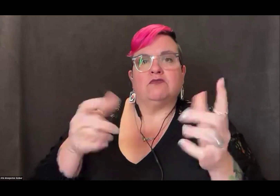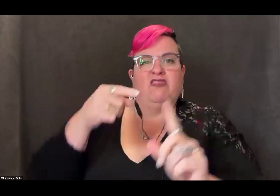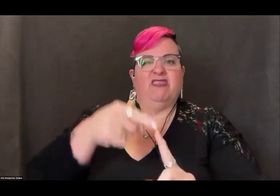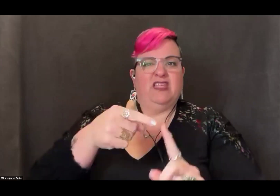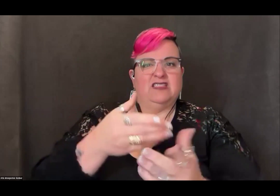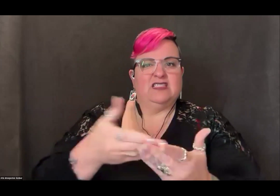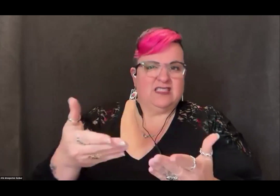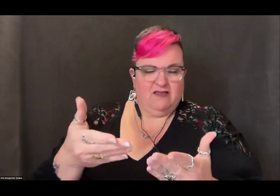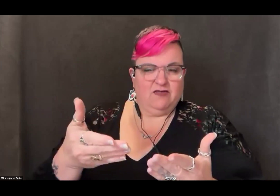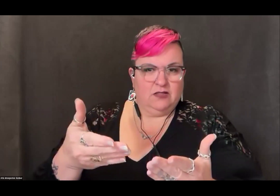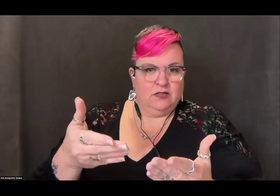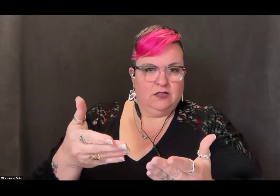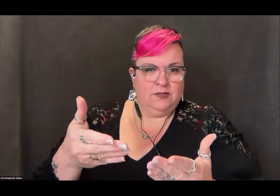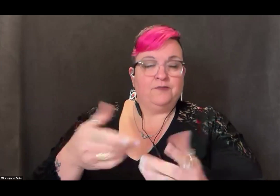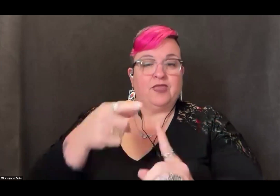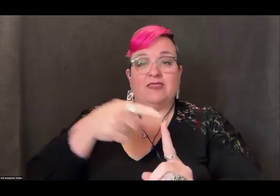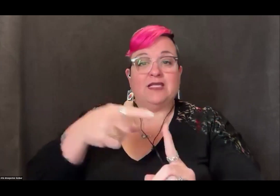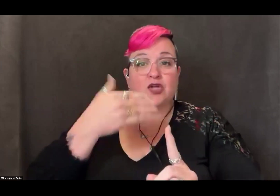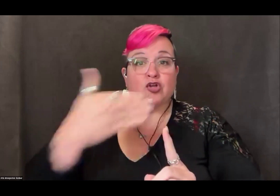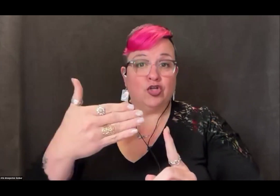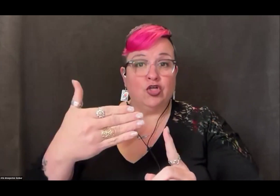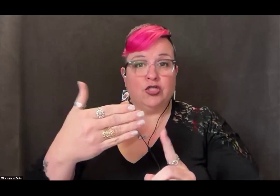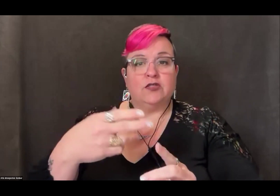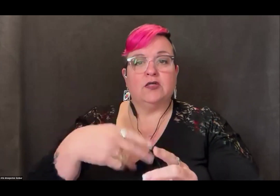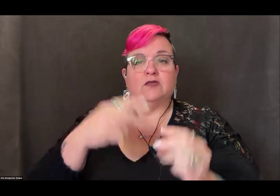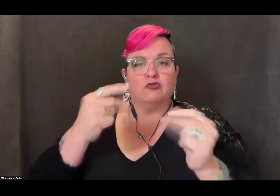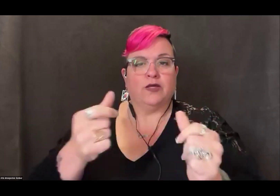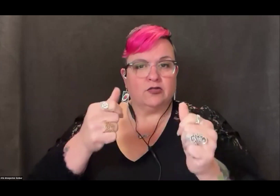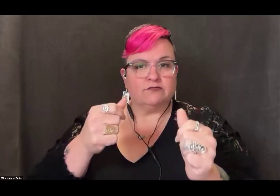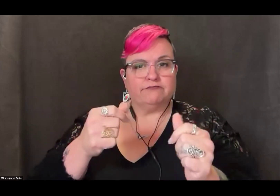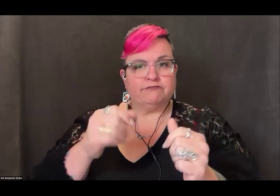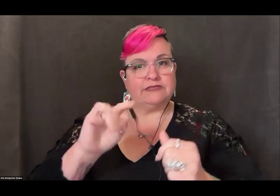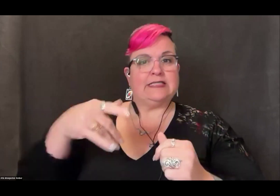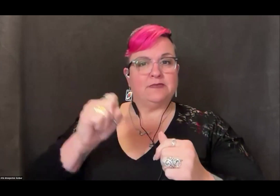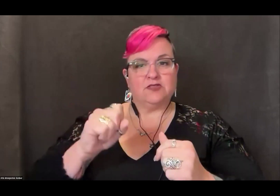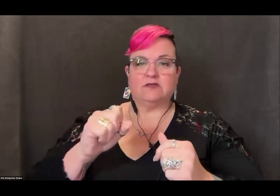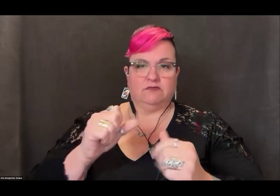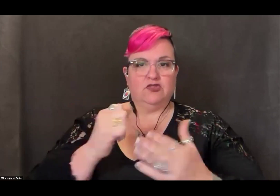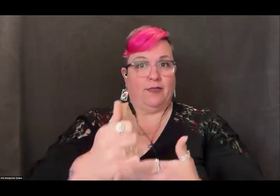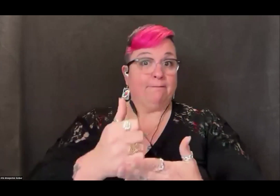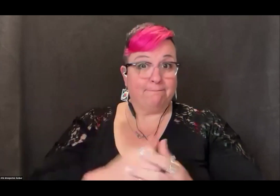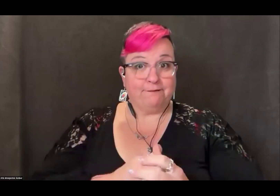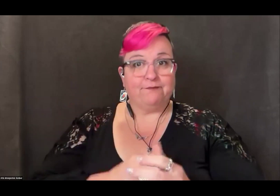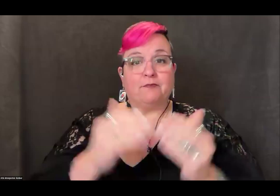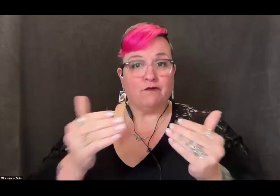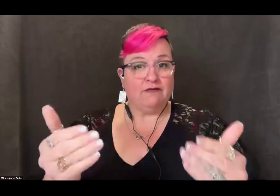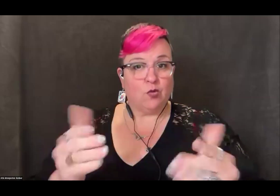step. These are the good shortcuts. Okay, so moving